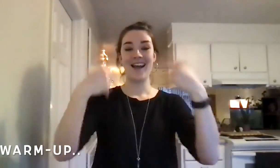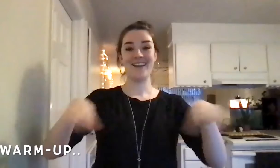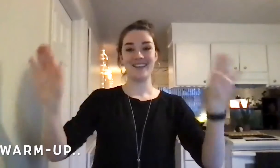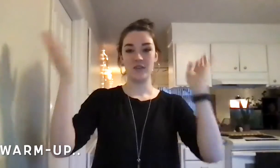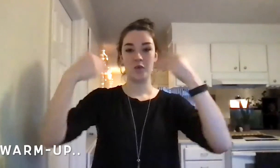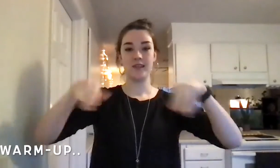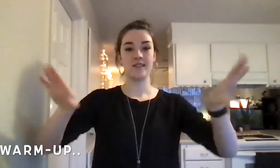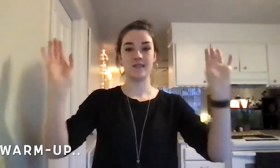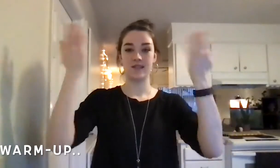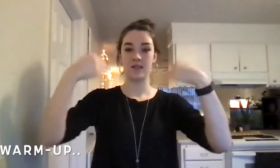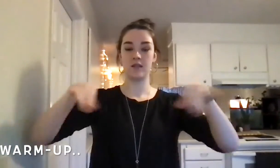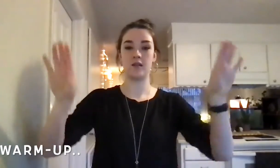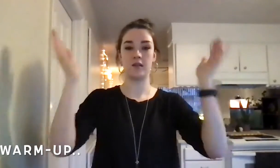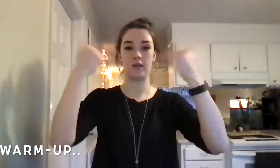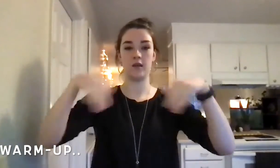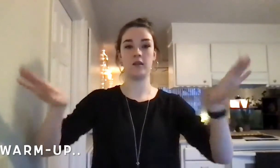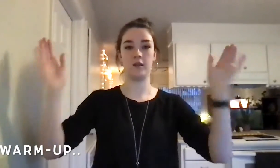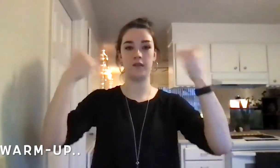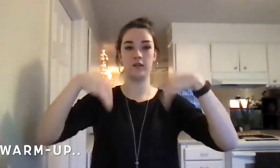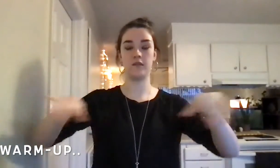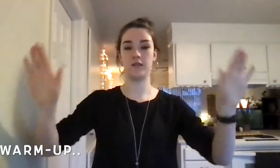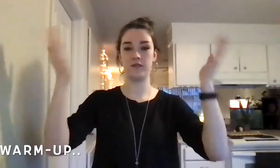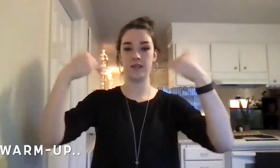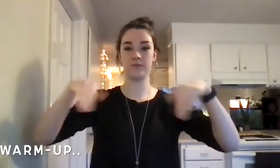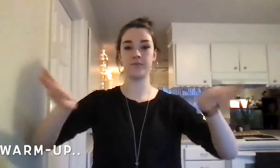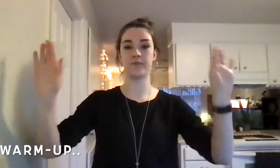and inwards. Lovely, lovely, lovely.